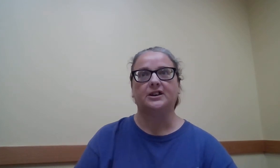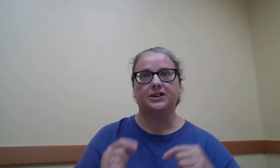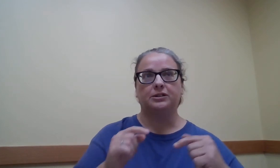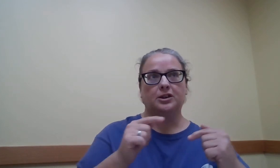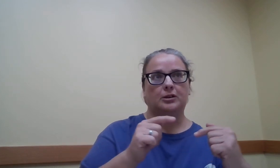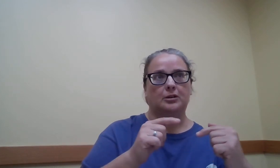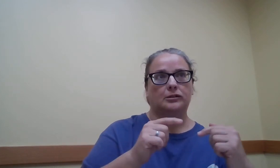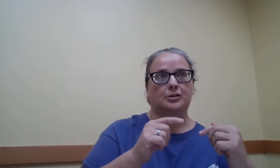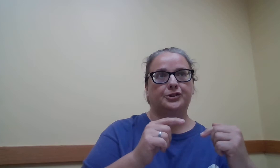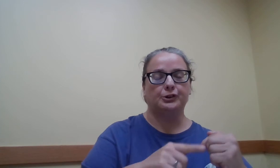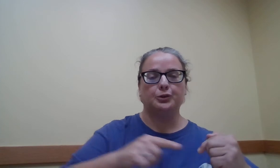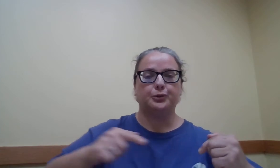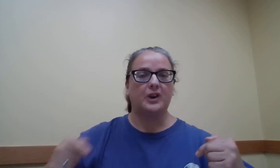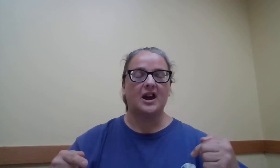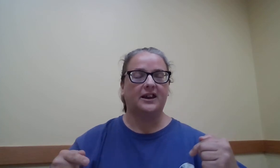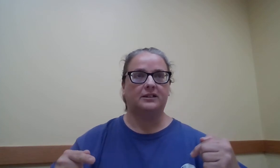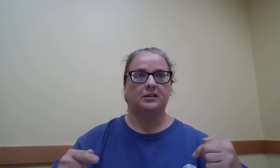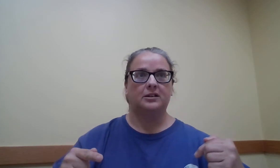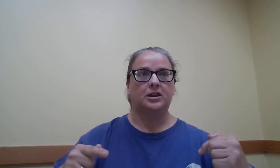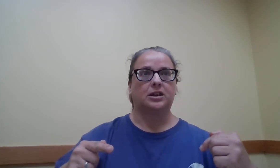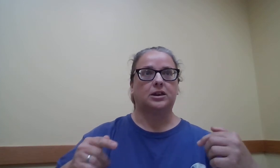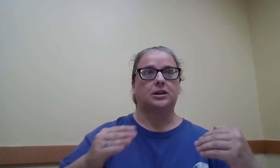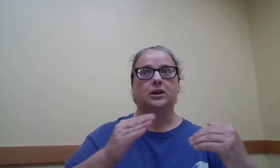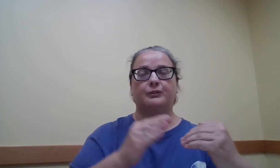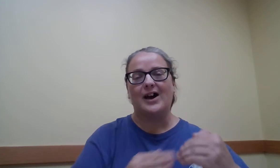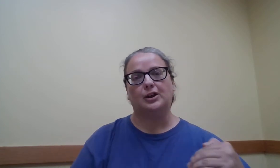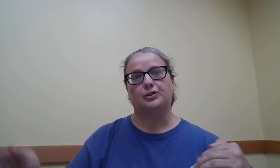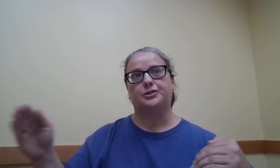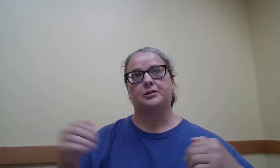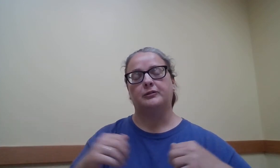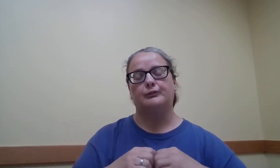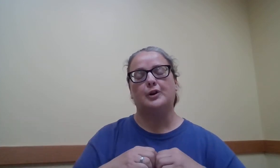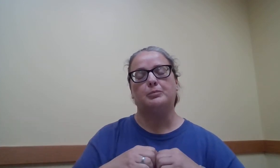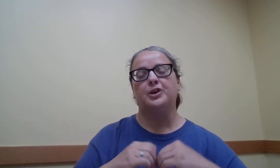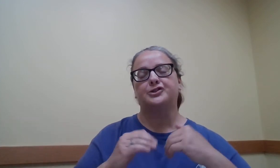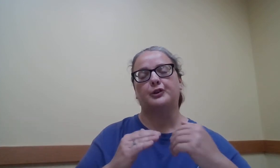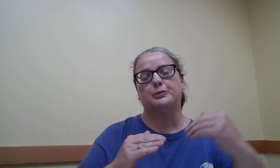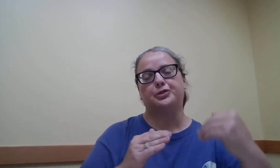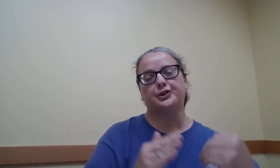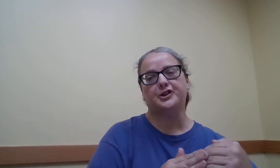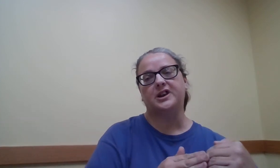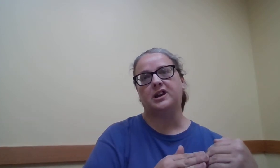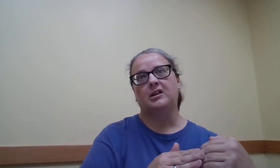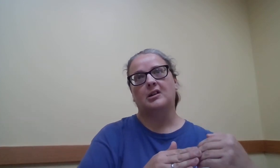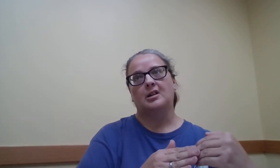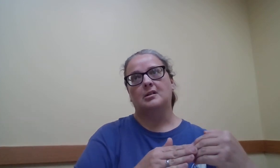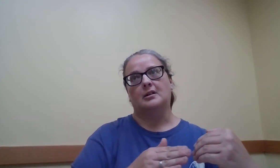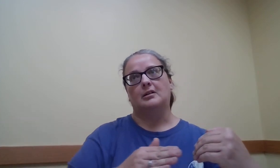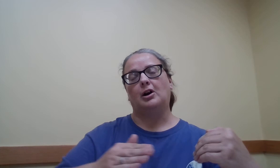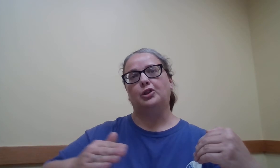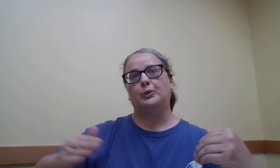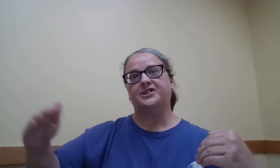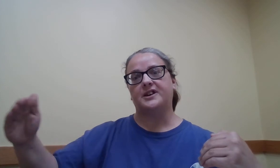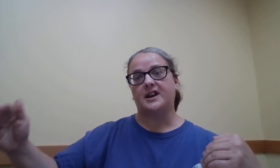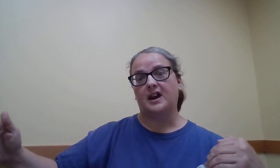technically 0 through 9, it follows. From 30 all the way to